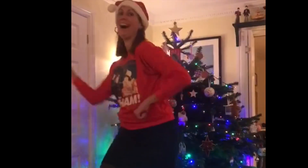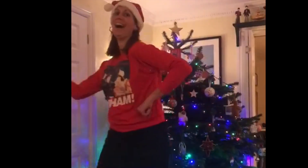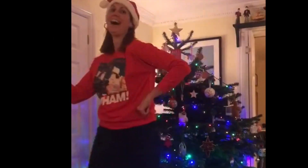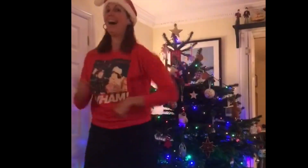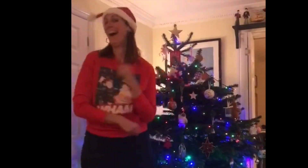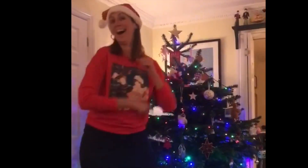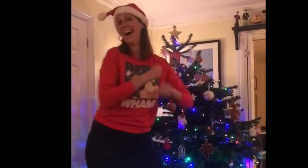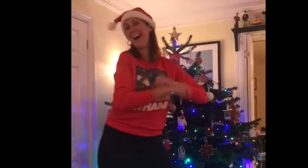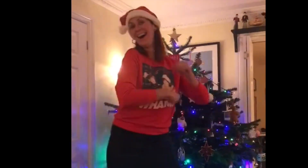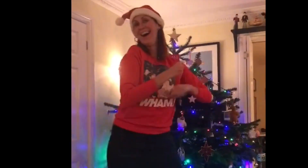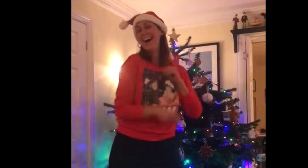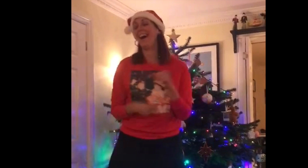Feliz Navidad.